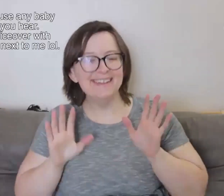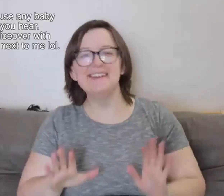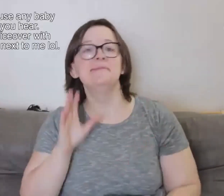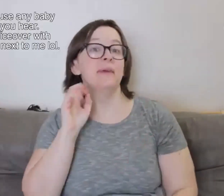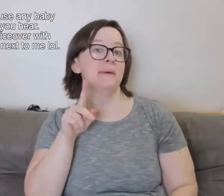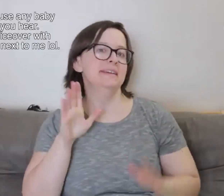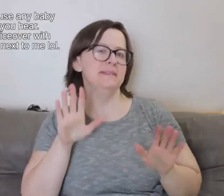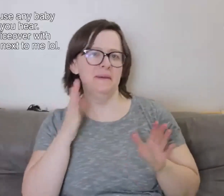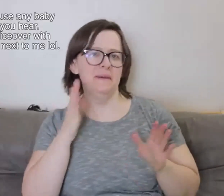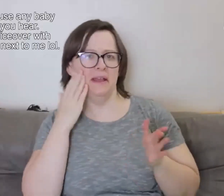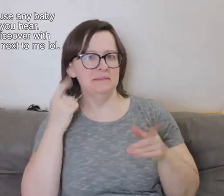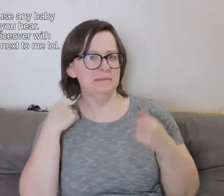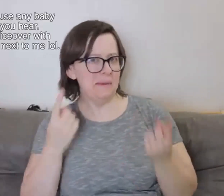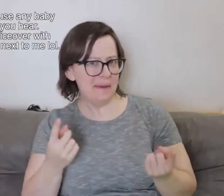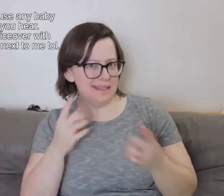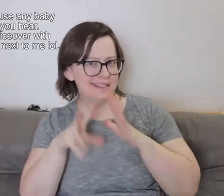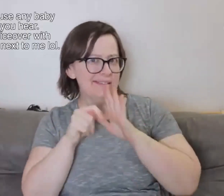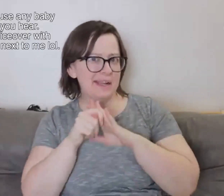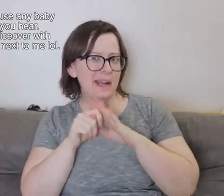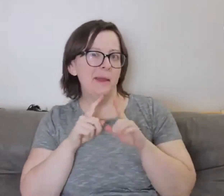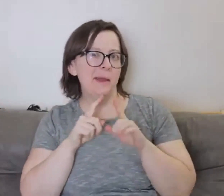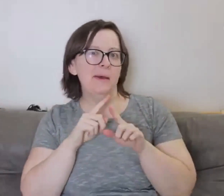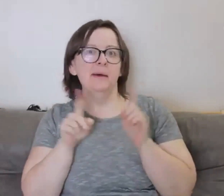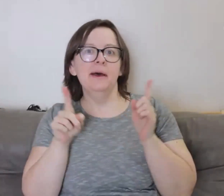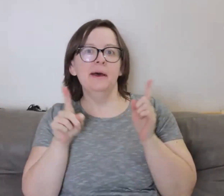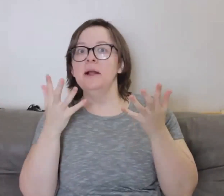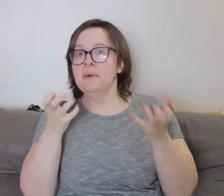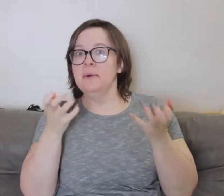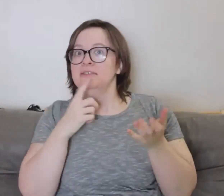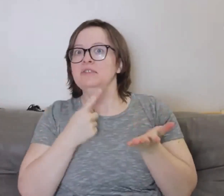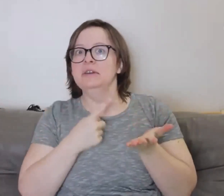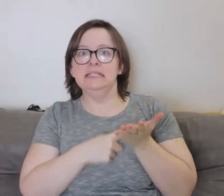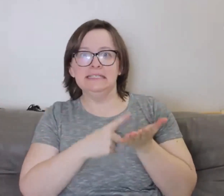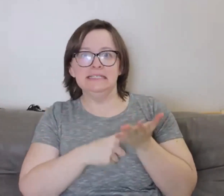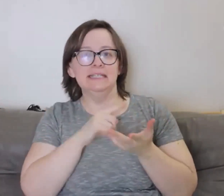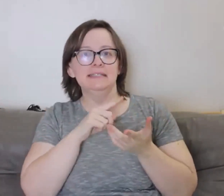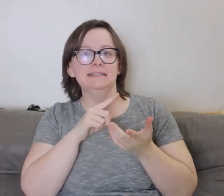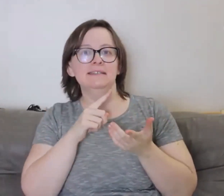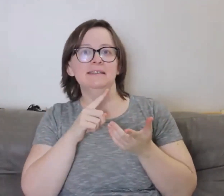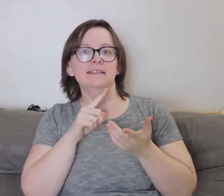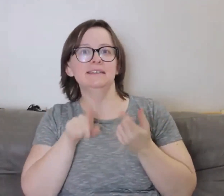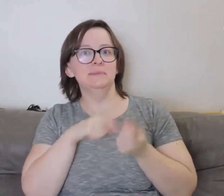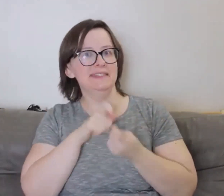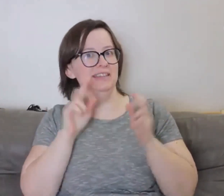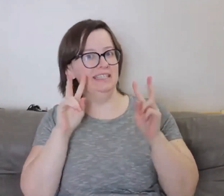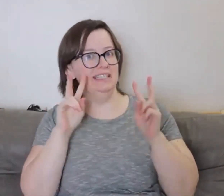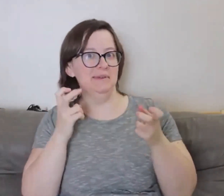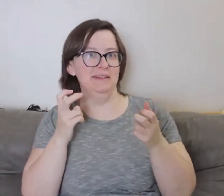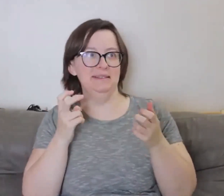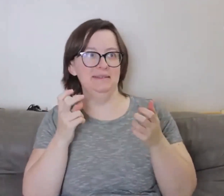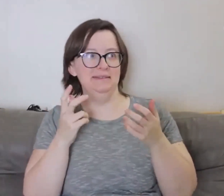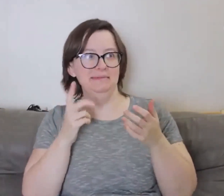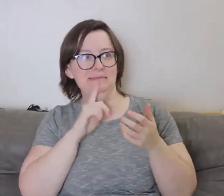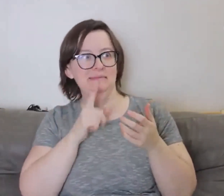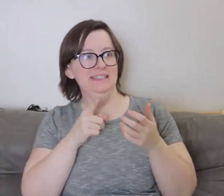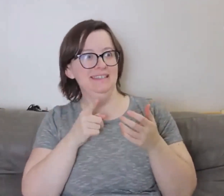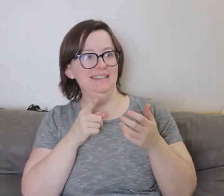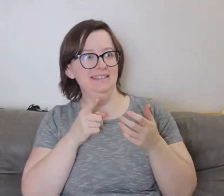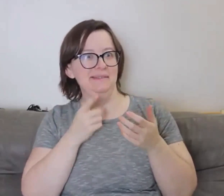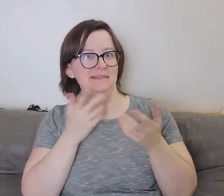Hello, welcome to my channel. I know it's been a long time, um,